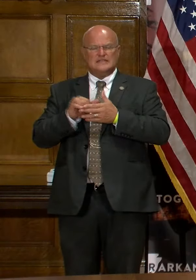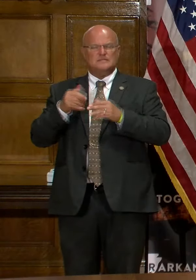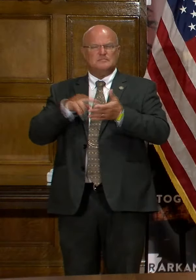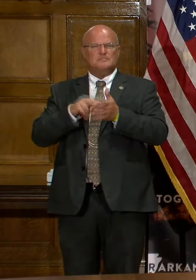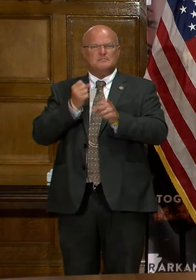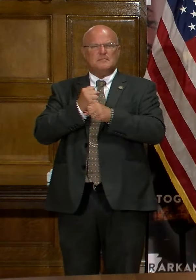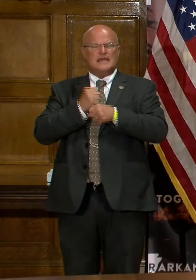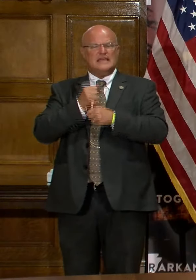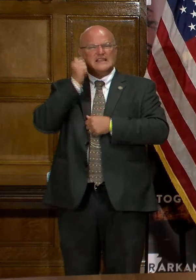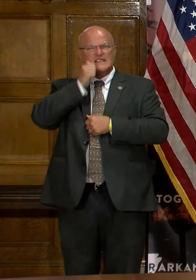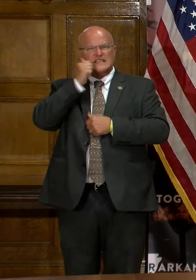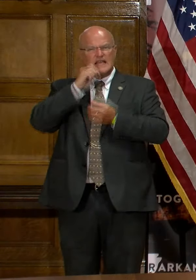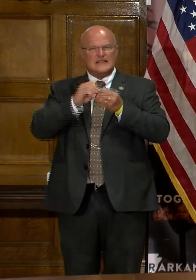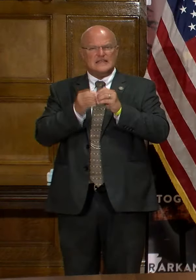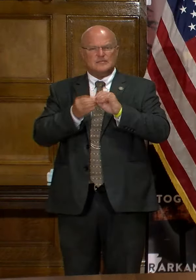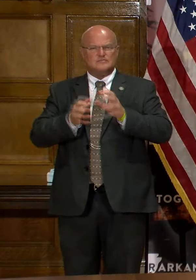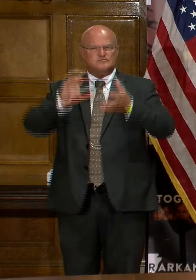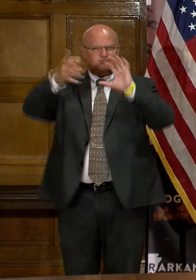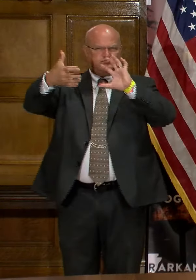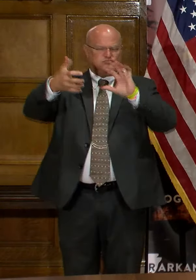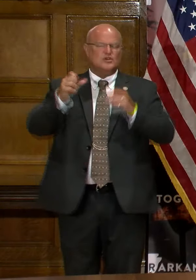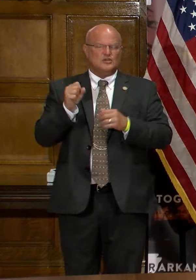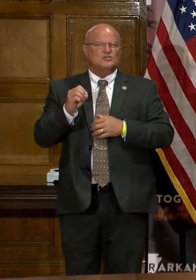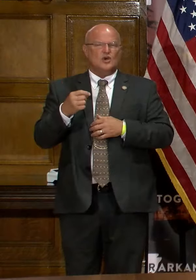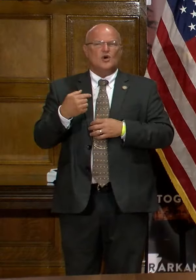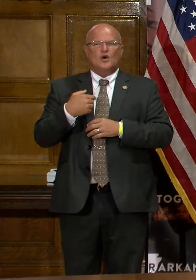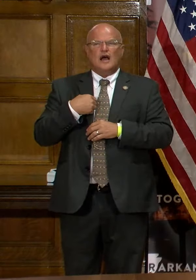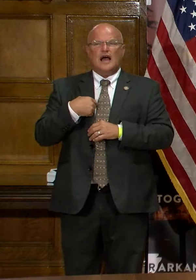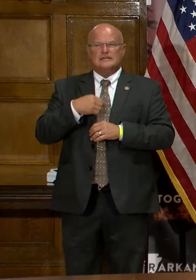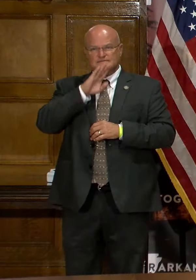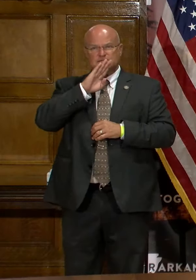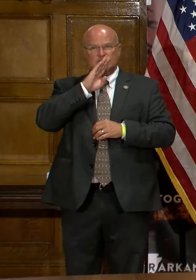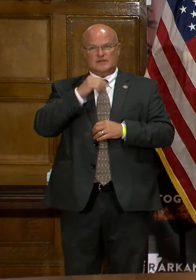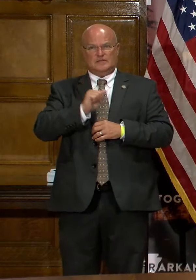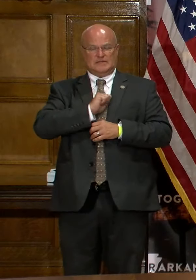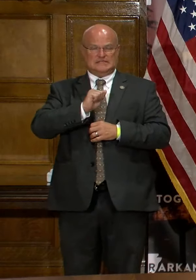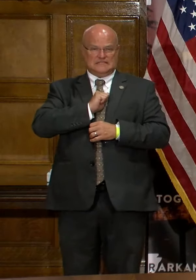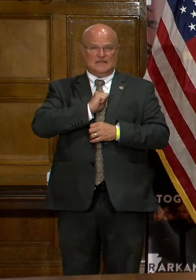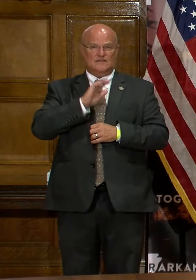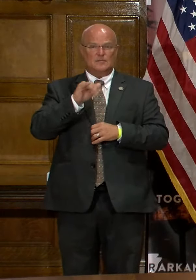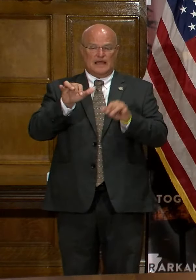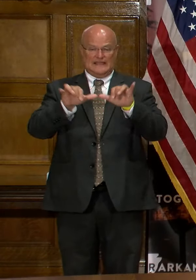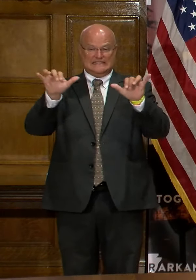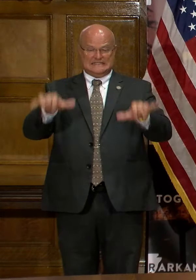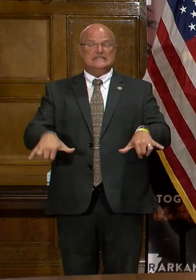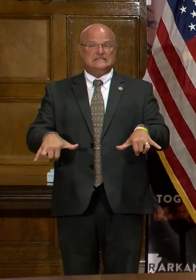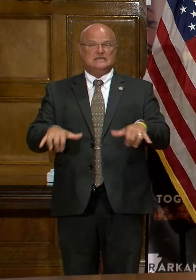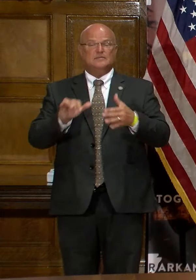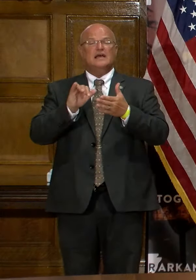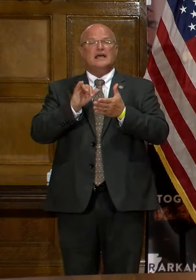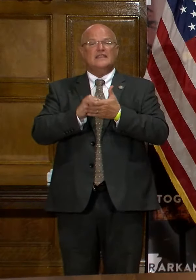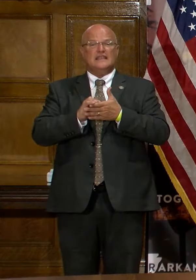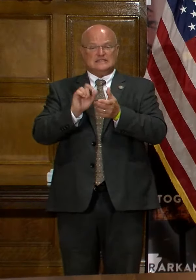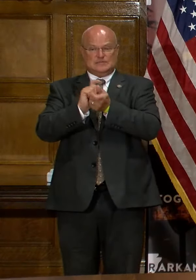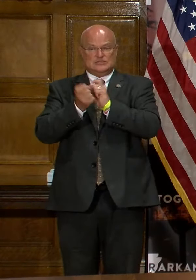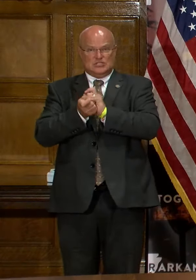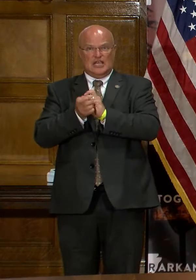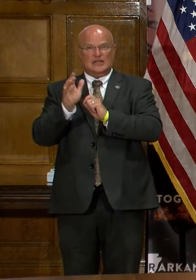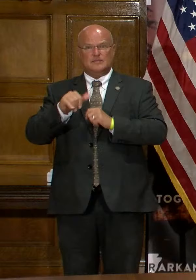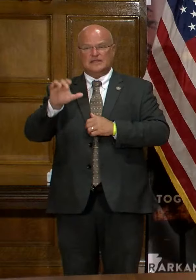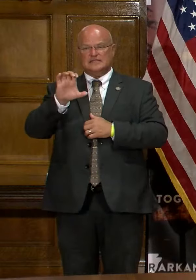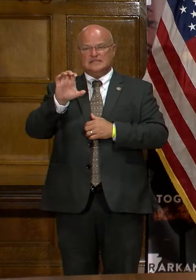daily number off. So I'm frustrated by the system that has been changed